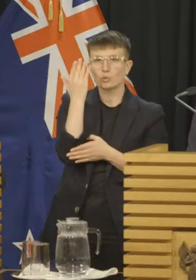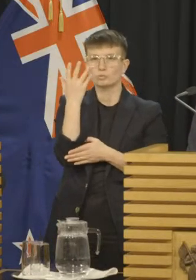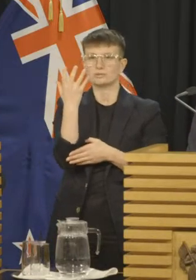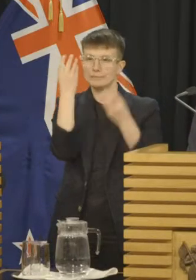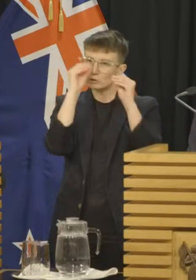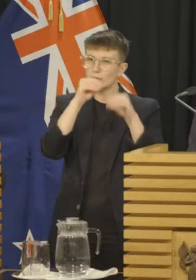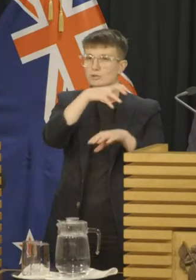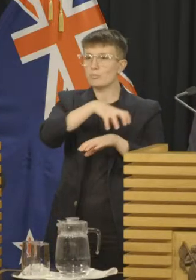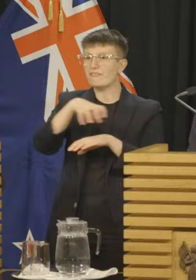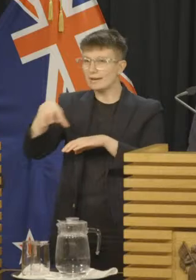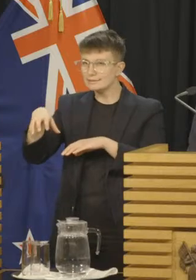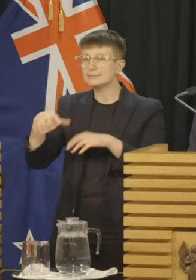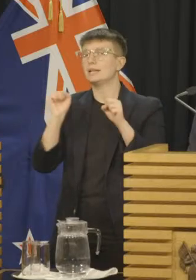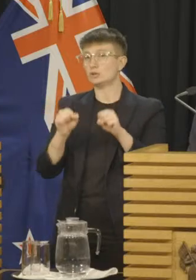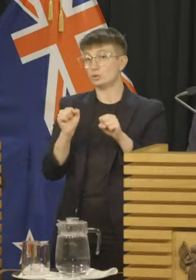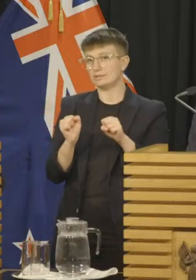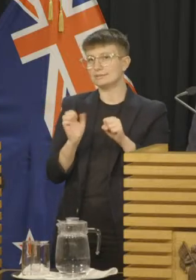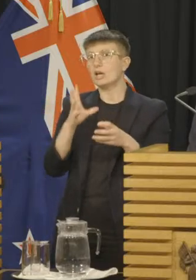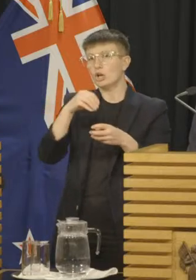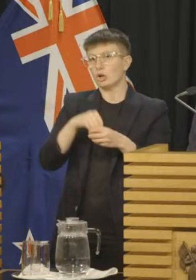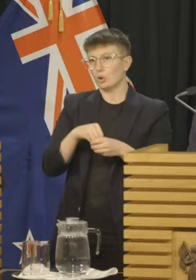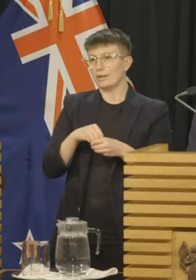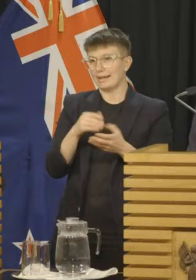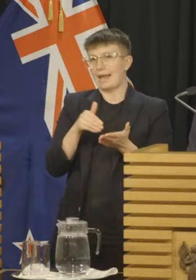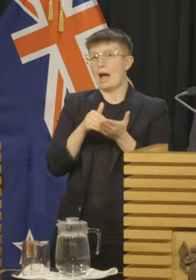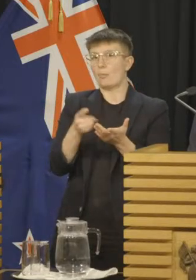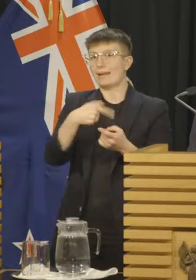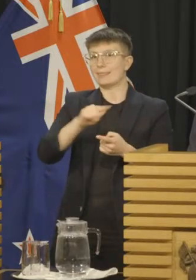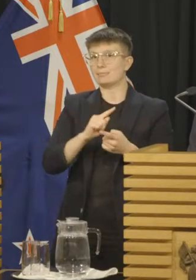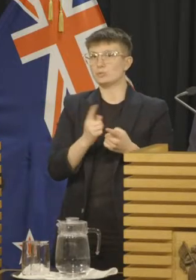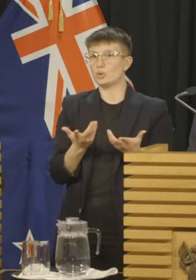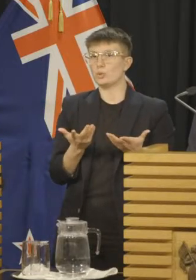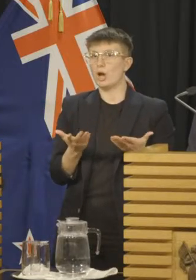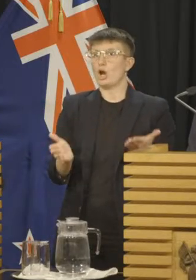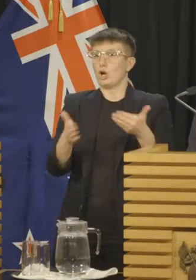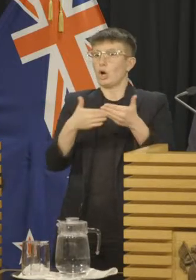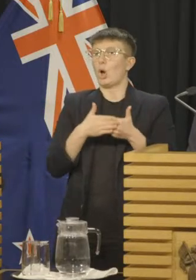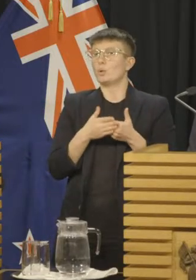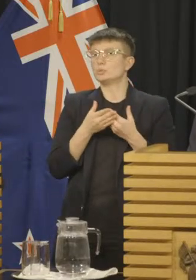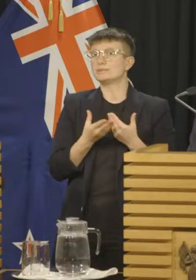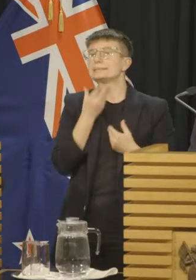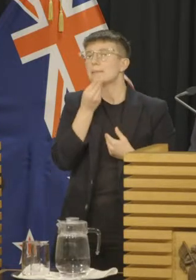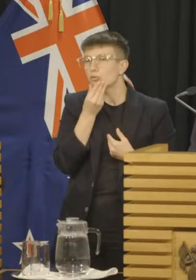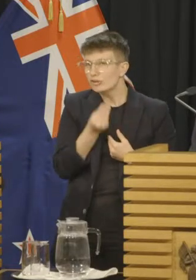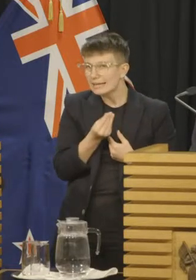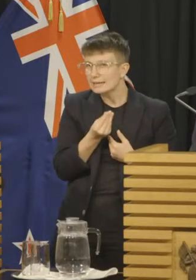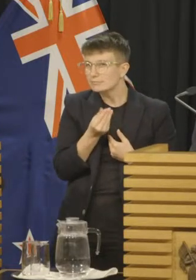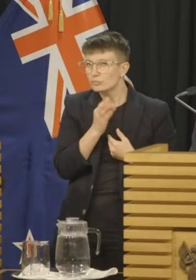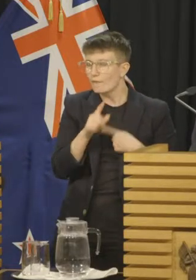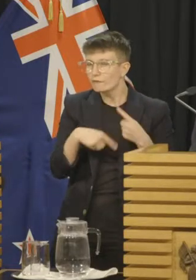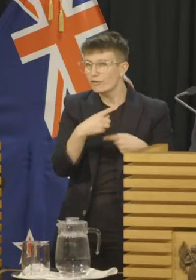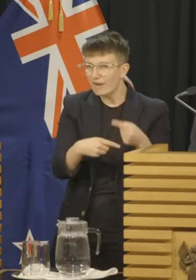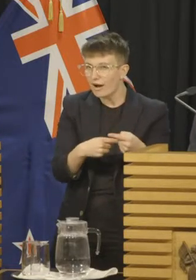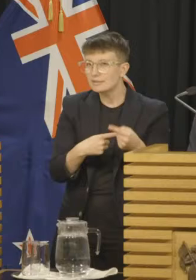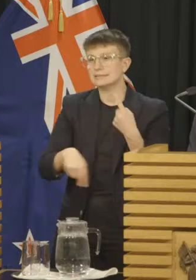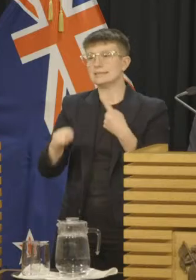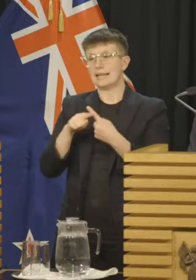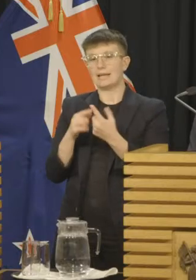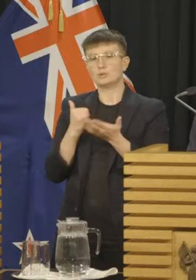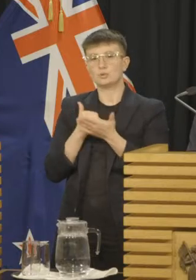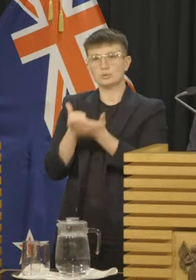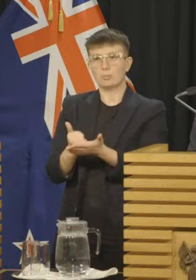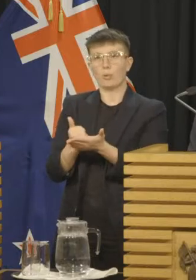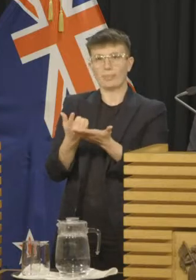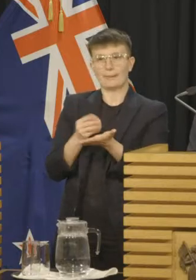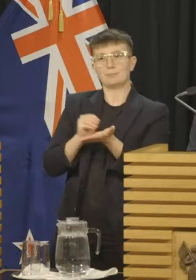an international student hardship fund, and removing the requirement for providers to pay the export education levy both this year and